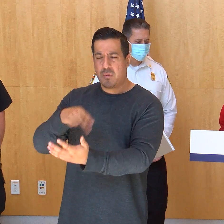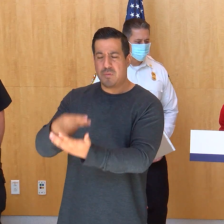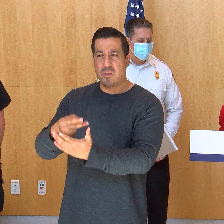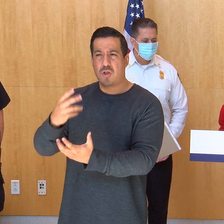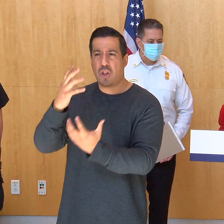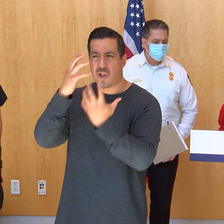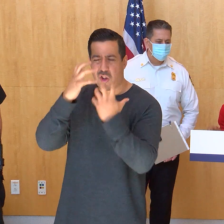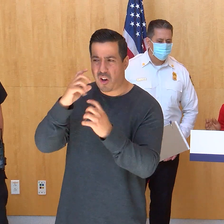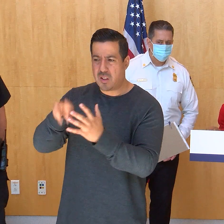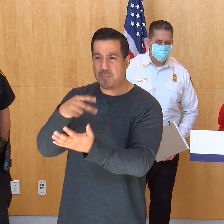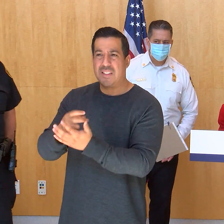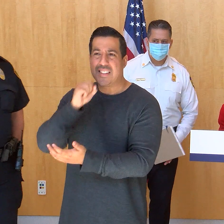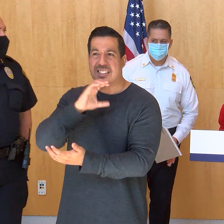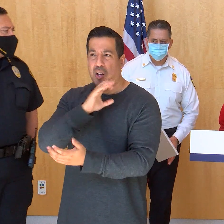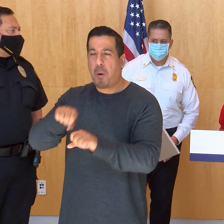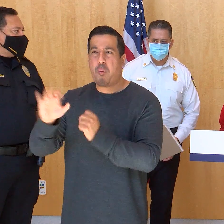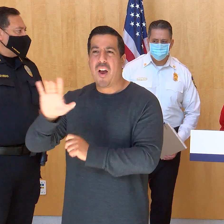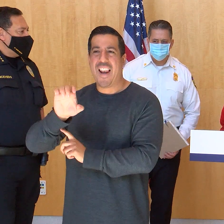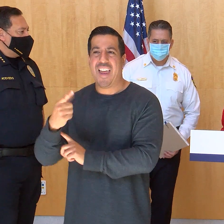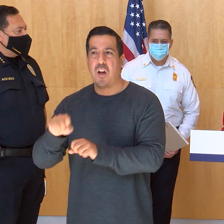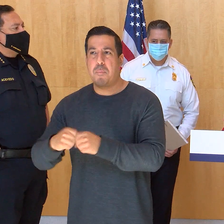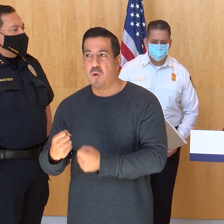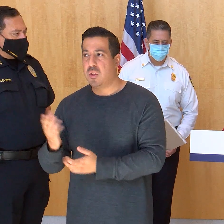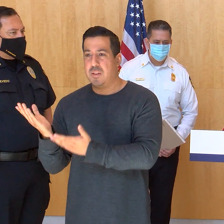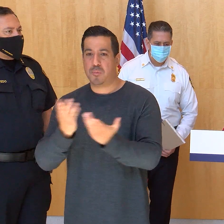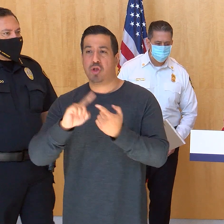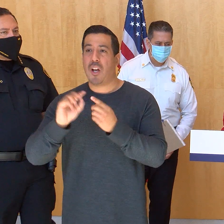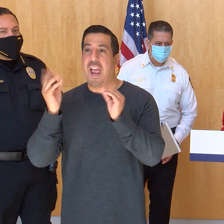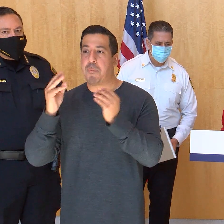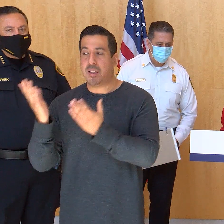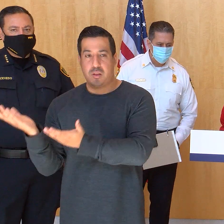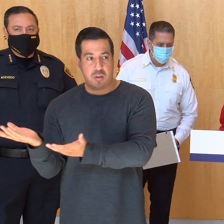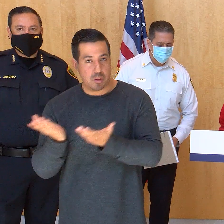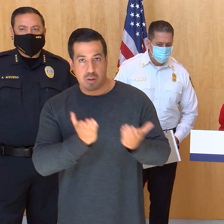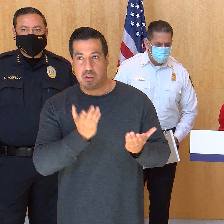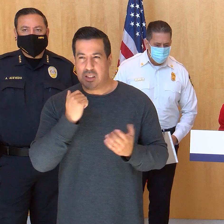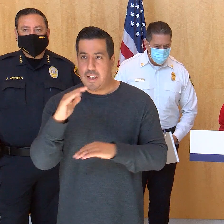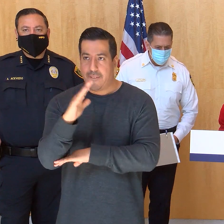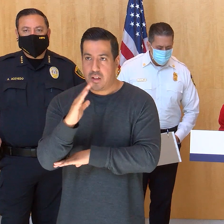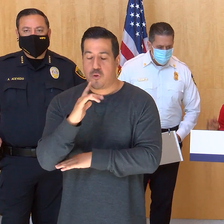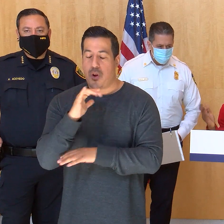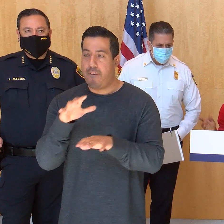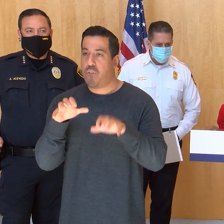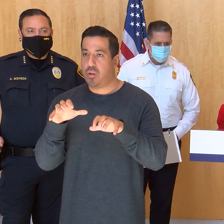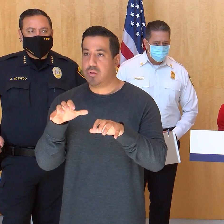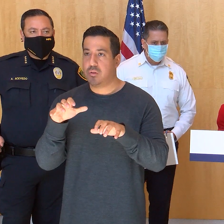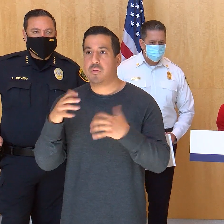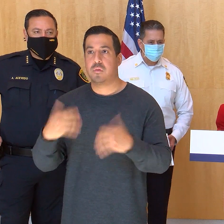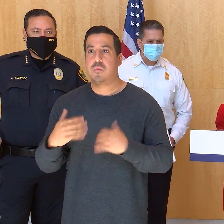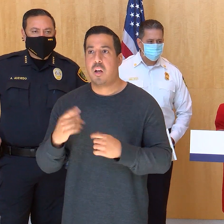leg, seniors who had to be taken out by ambulance last evening, freezing. These are all